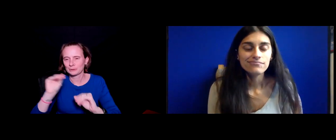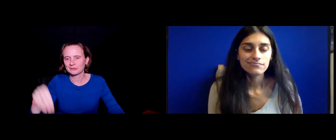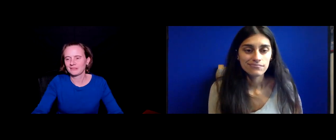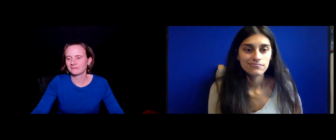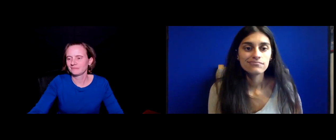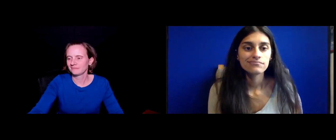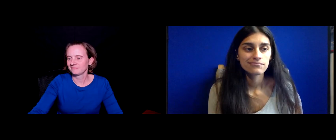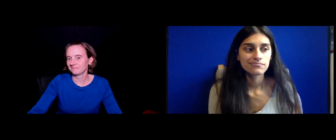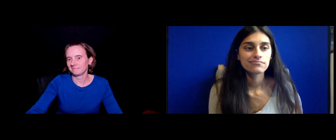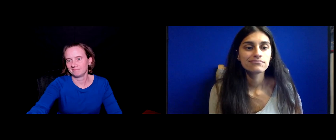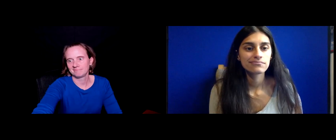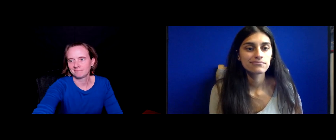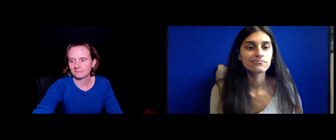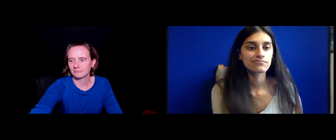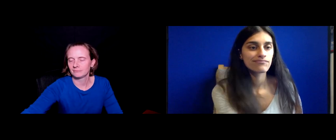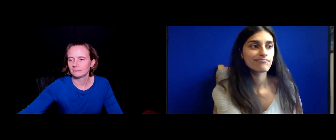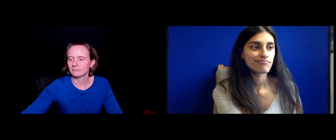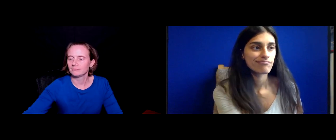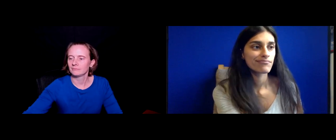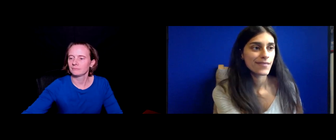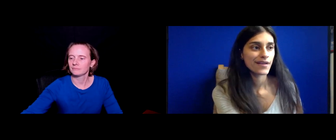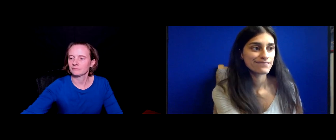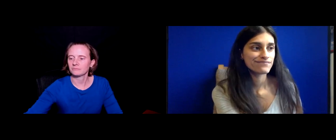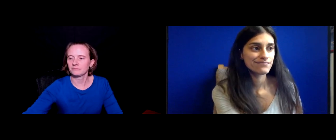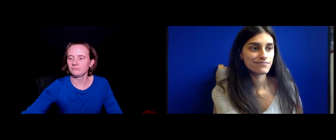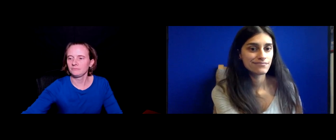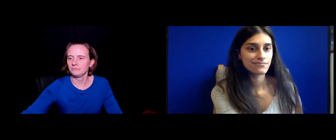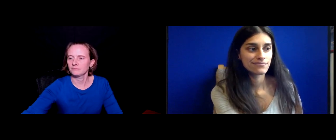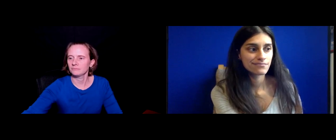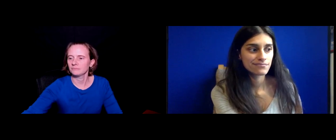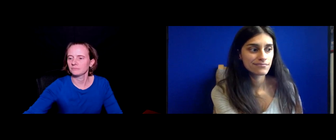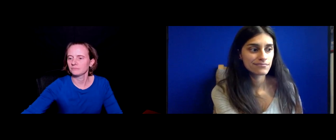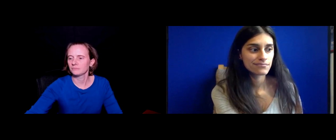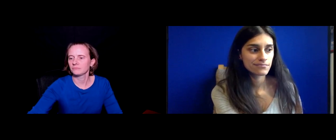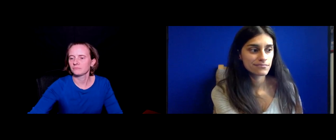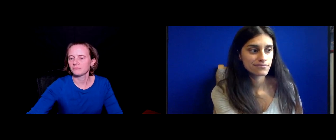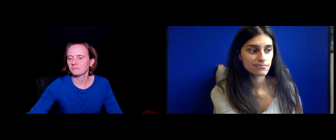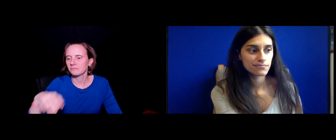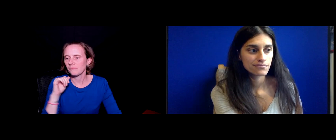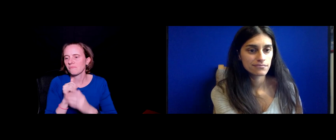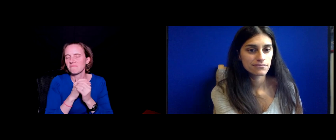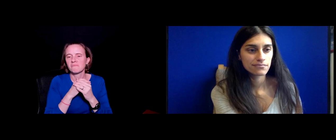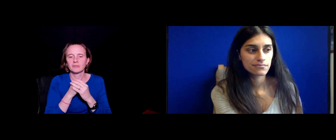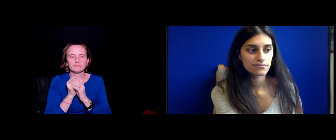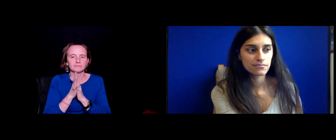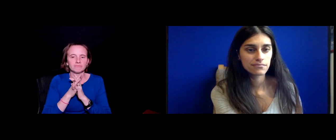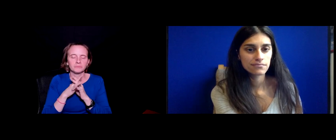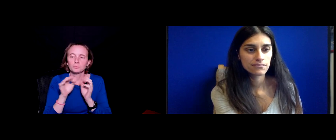that system so the percentage is higher in who's reporting, so people feel more comfortable reporting. That is our ultimate